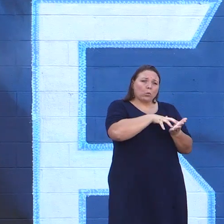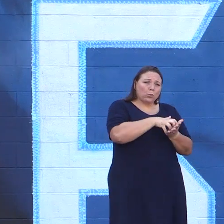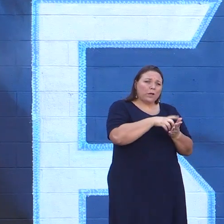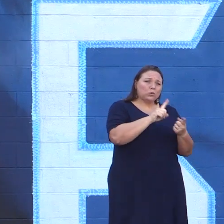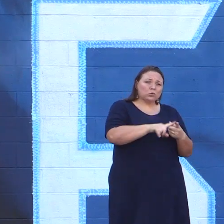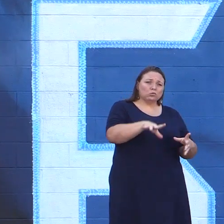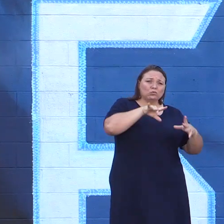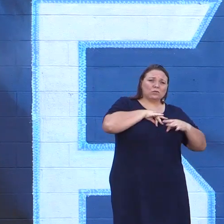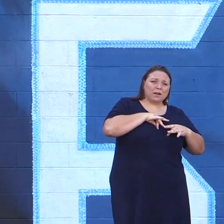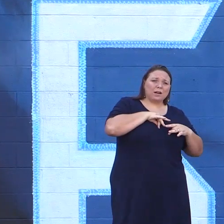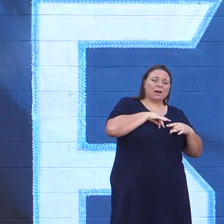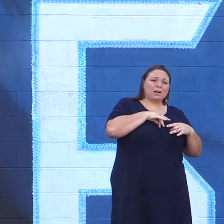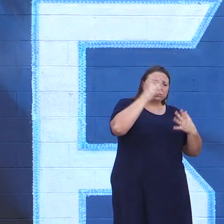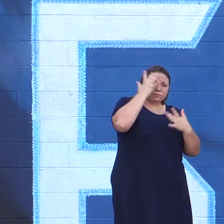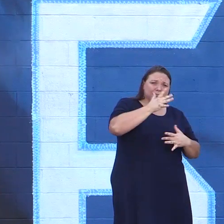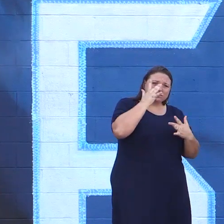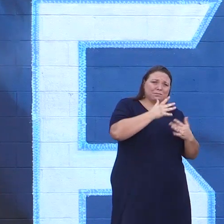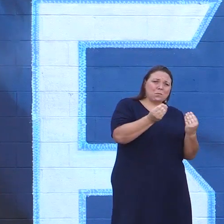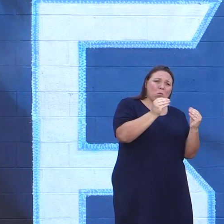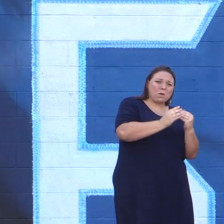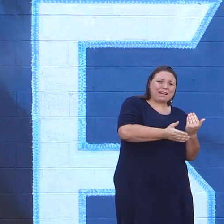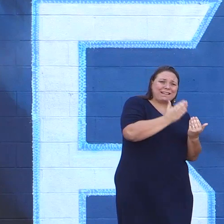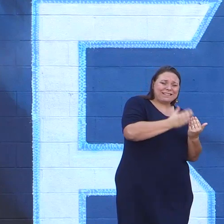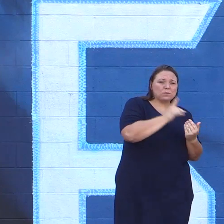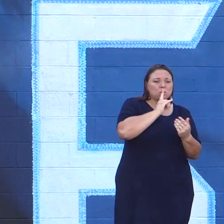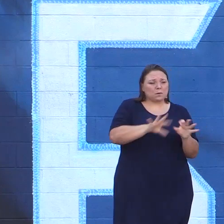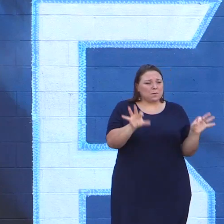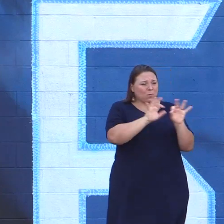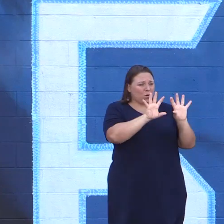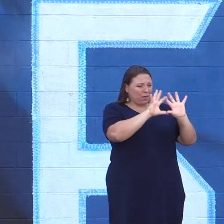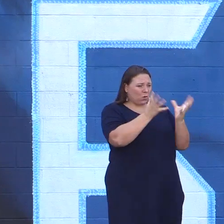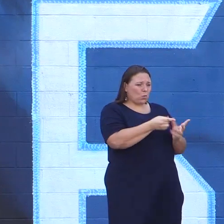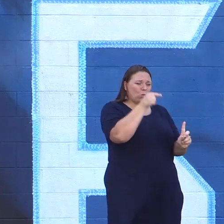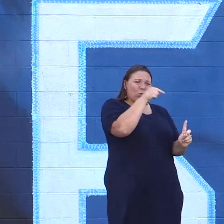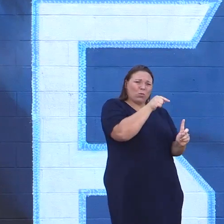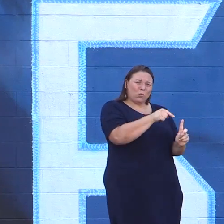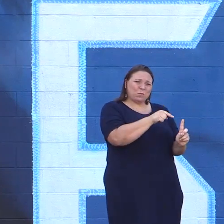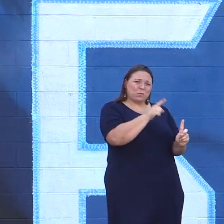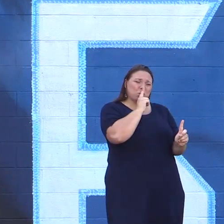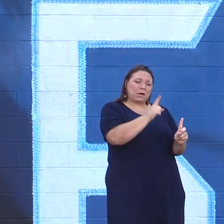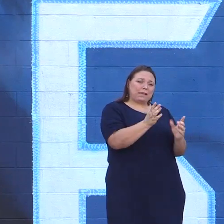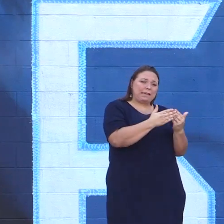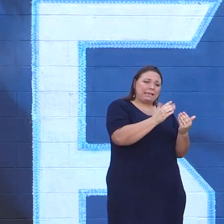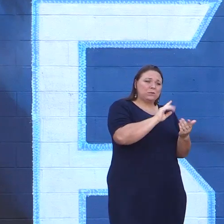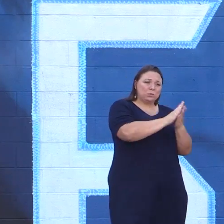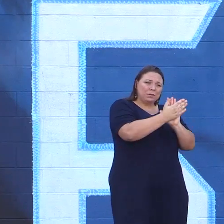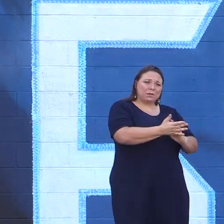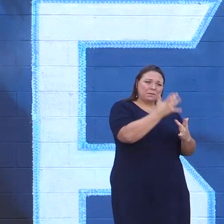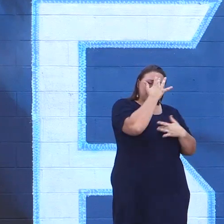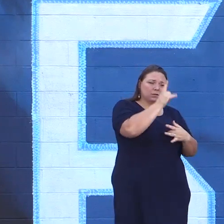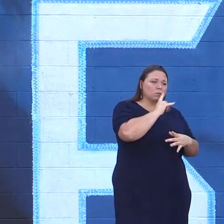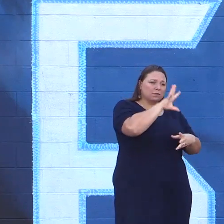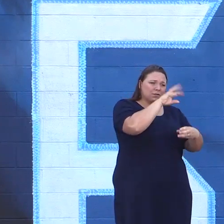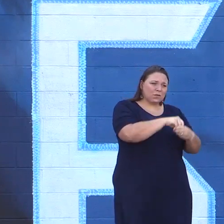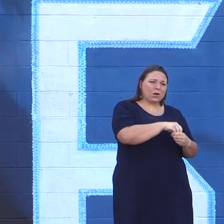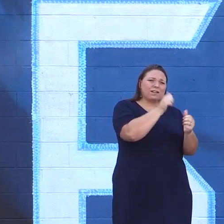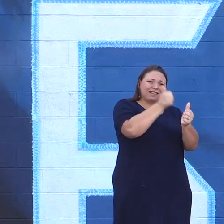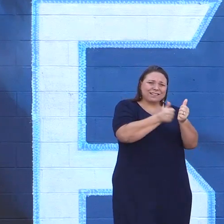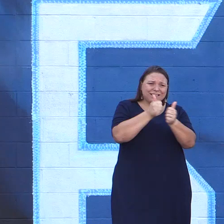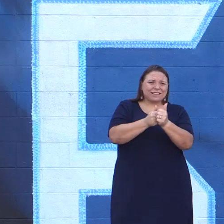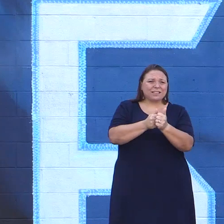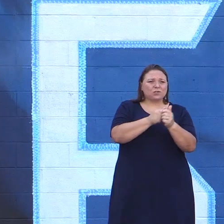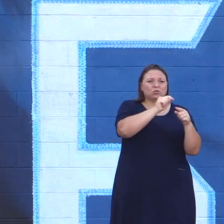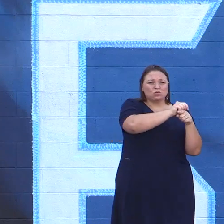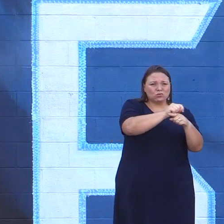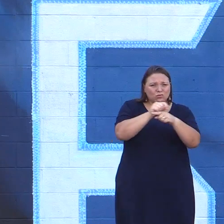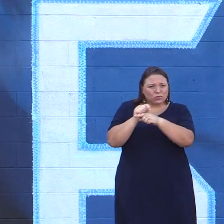vaccine, to the virus than others. And it's really important that those individuals who are most vulnerable be evaluated in the trials. The reason for